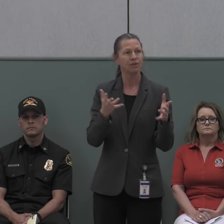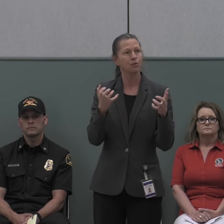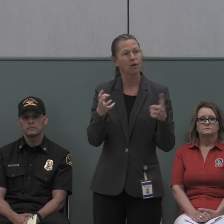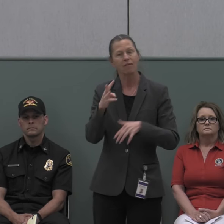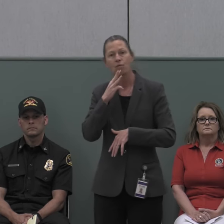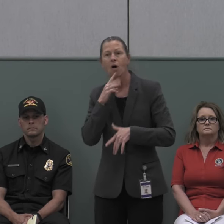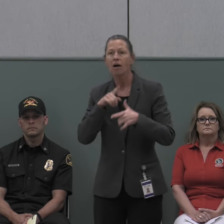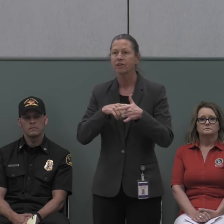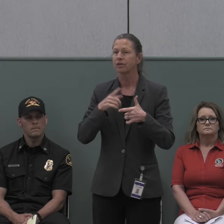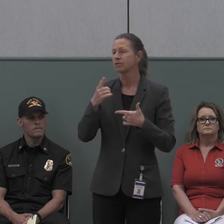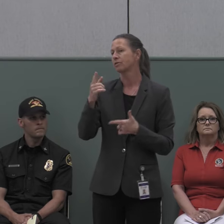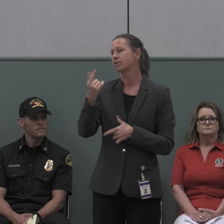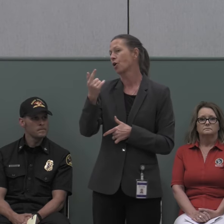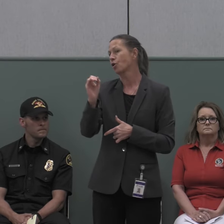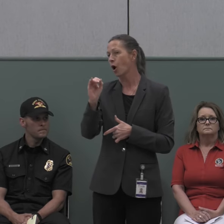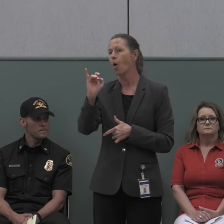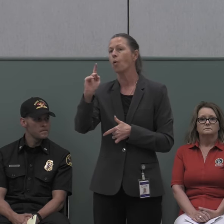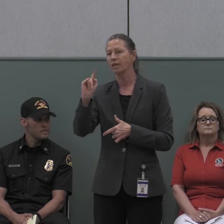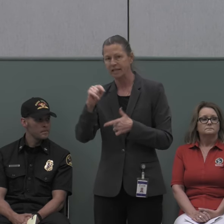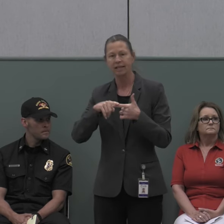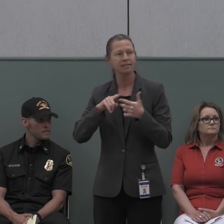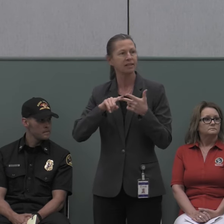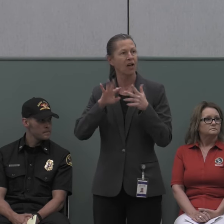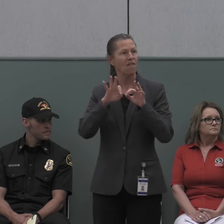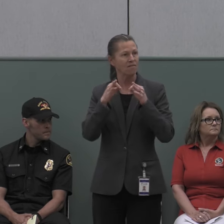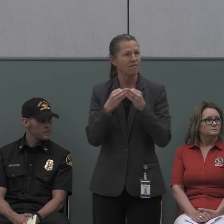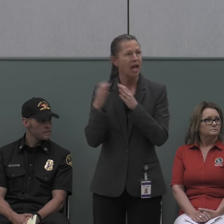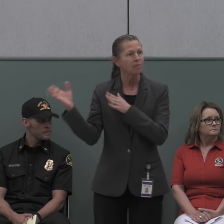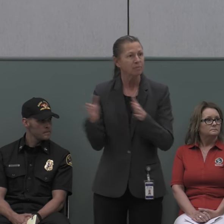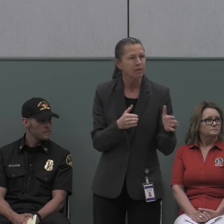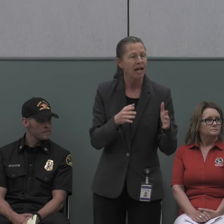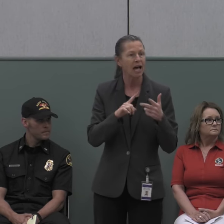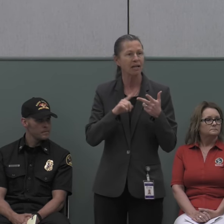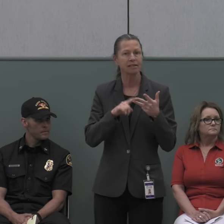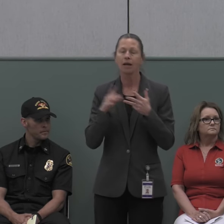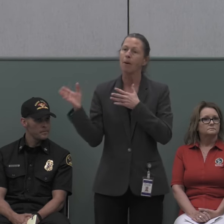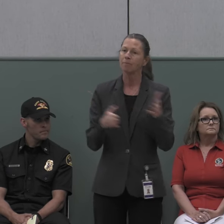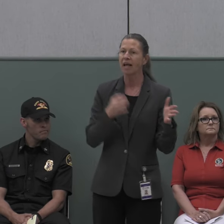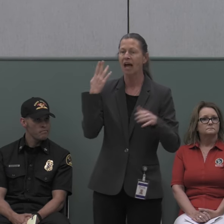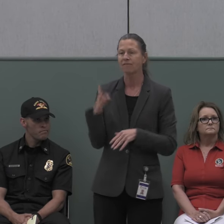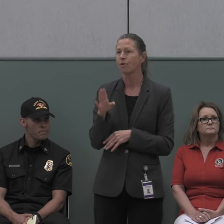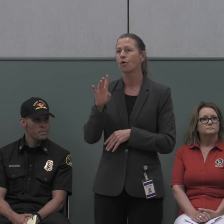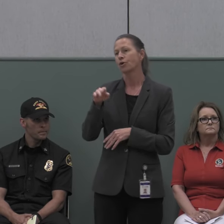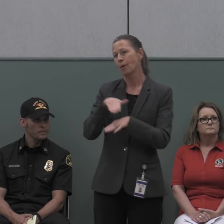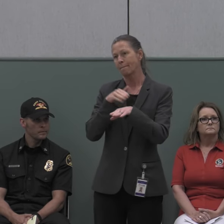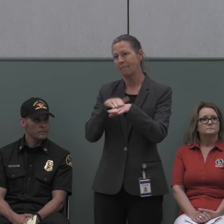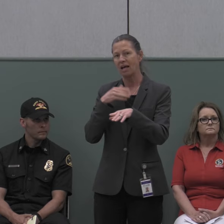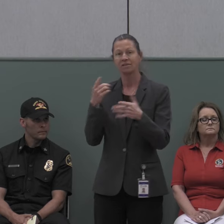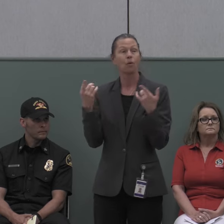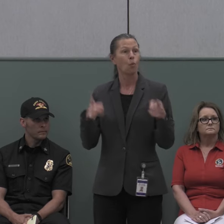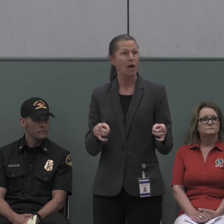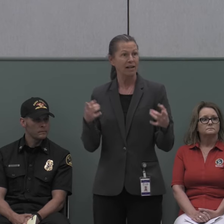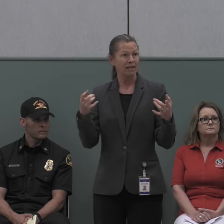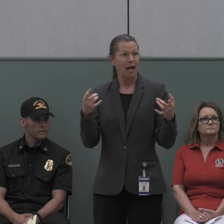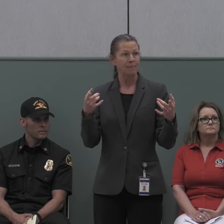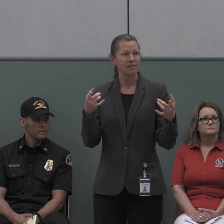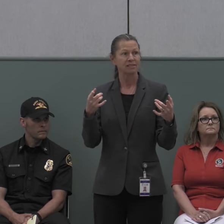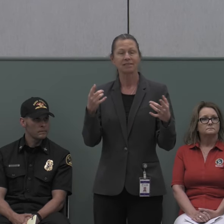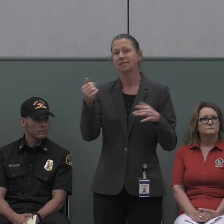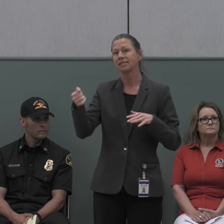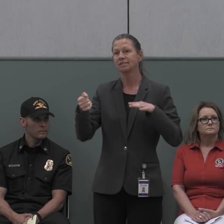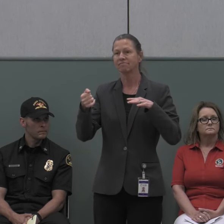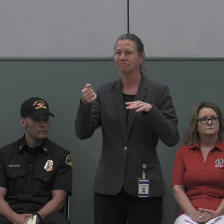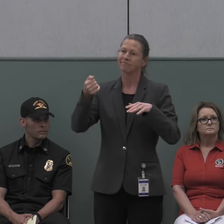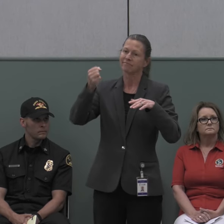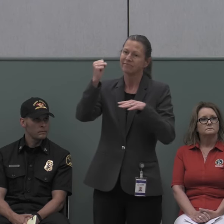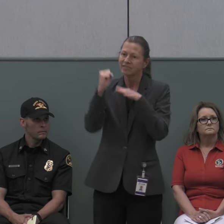plan, a plan for your pets. When it happens, duck, cover, hold on, and afterwards, make